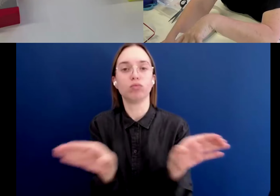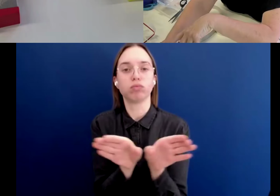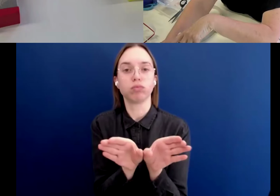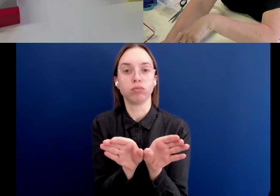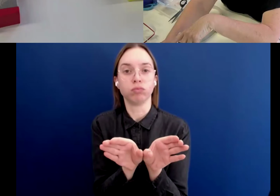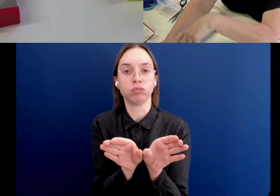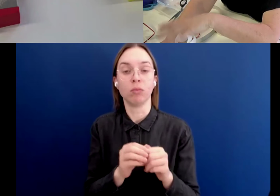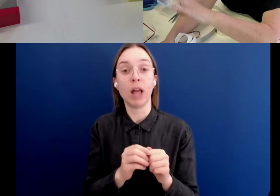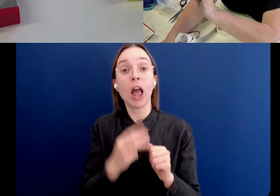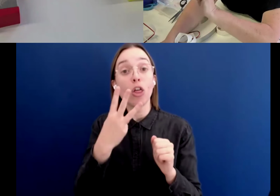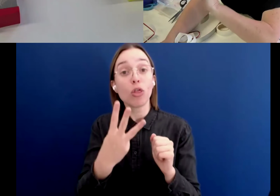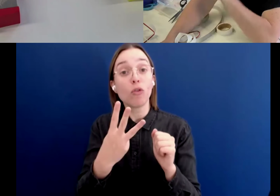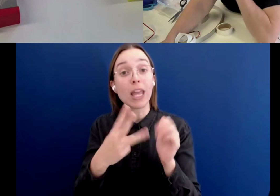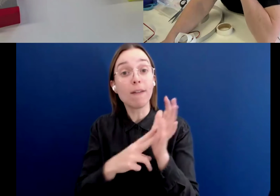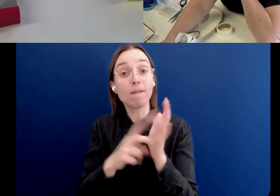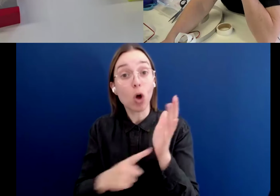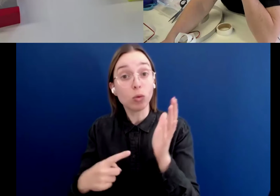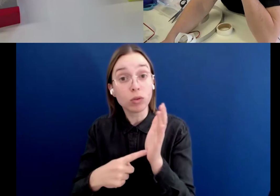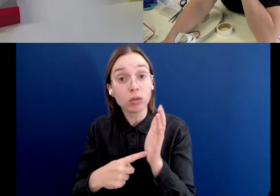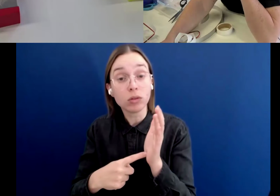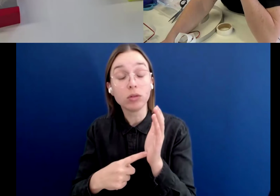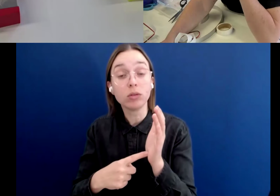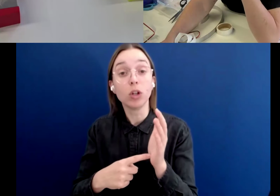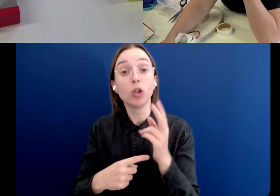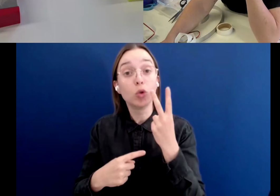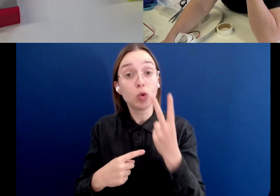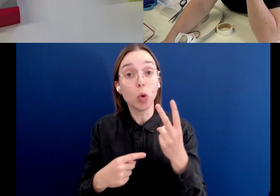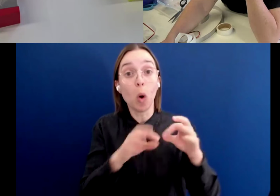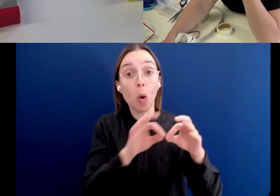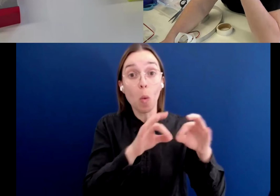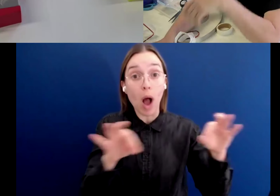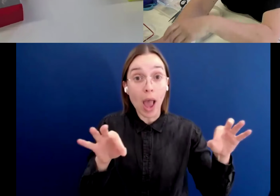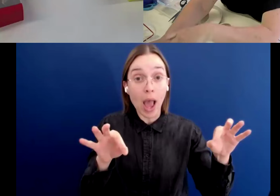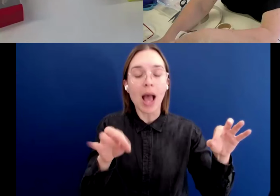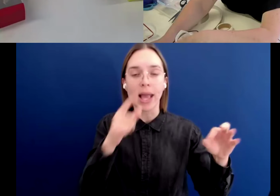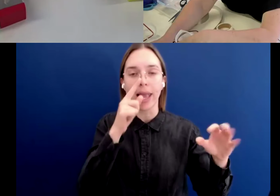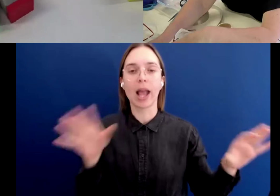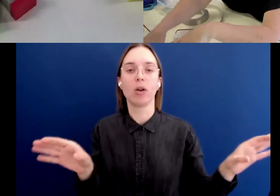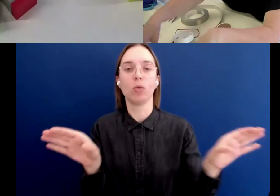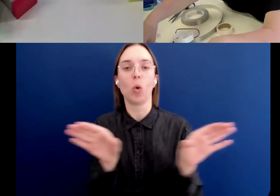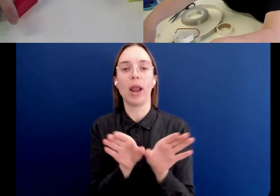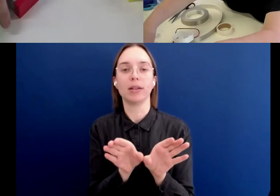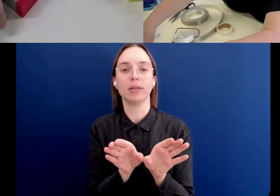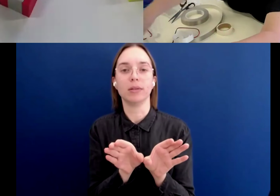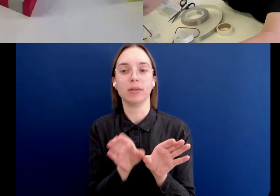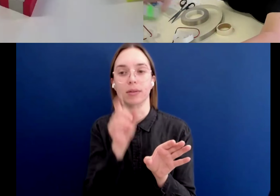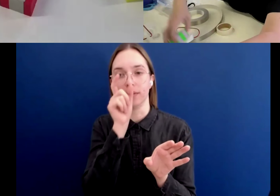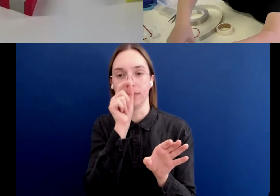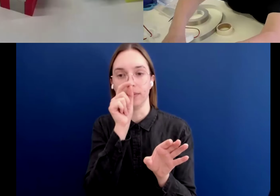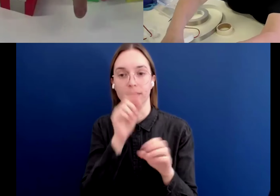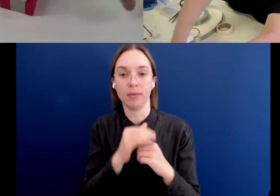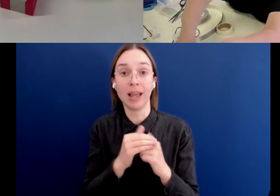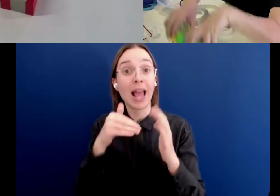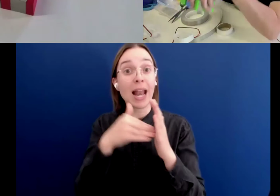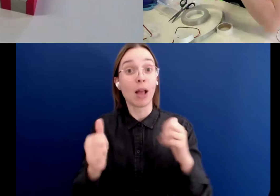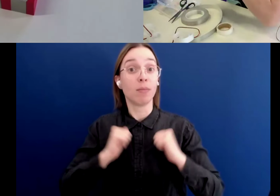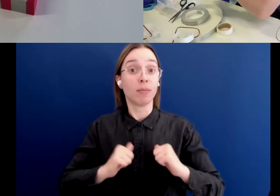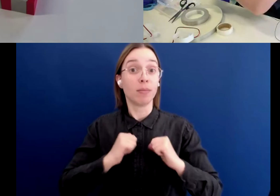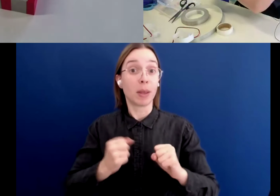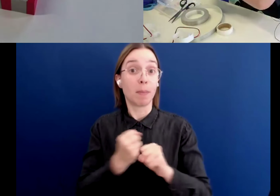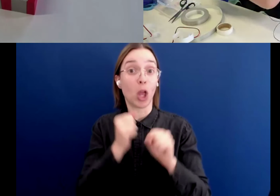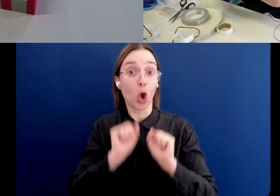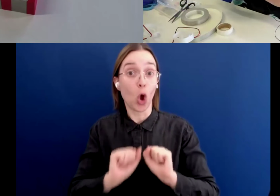then you can connect it. And what we're now going to do is make a few for ourselves. All right. I